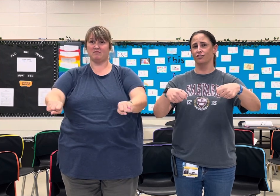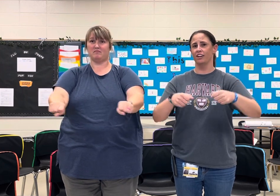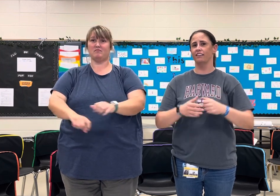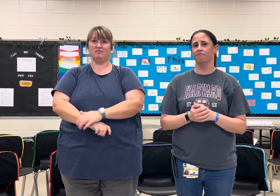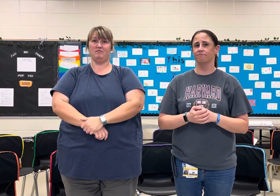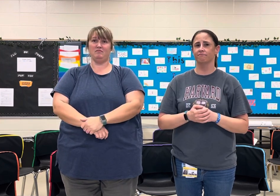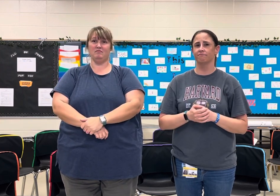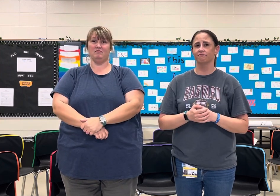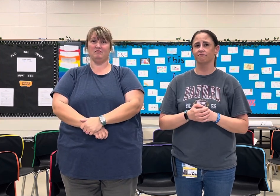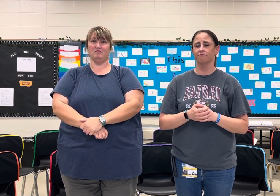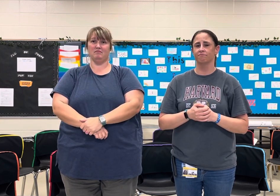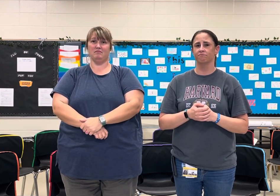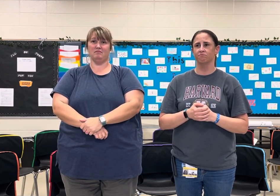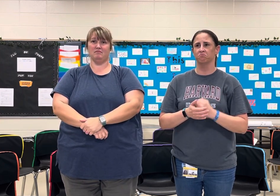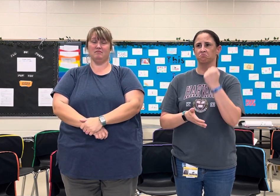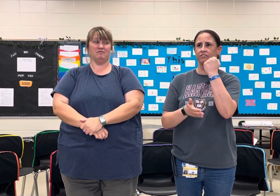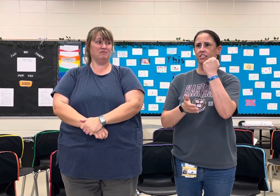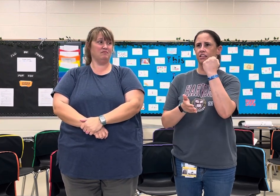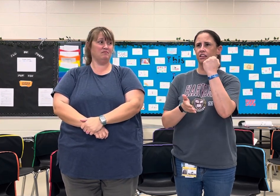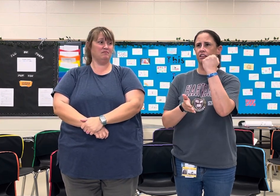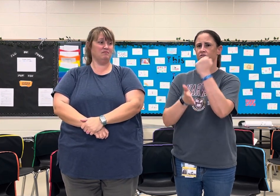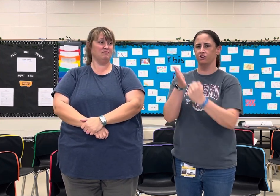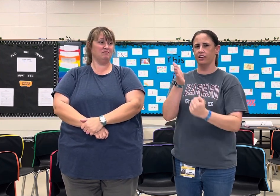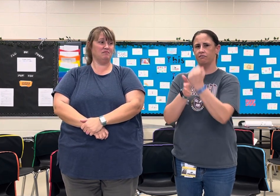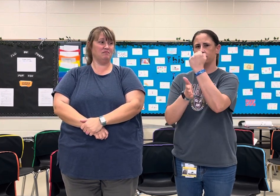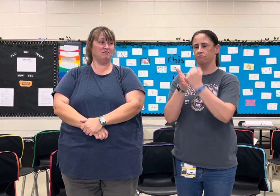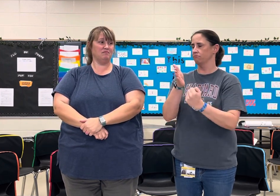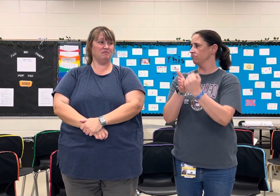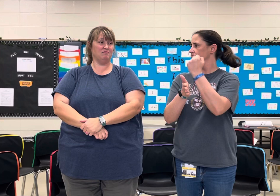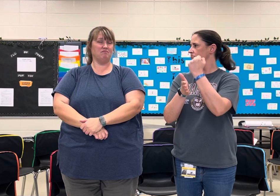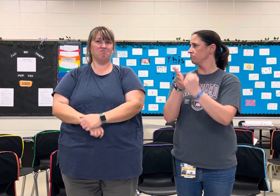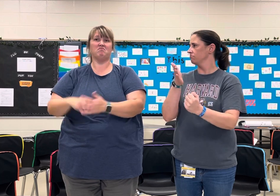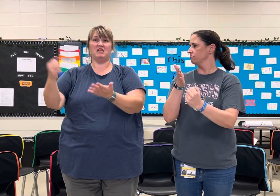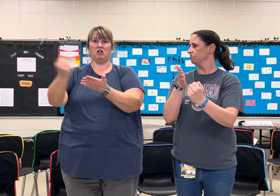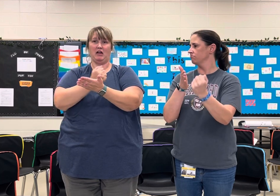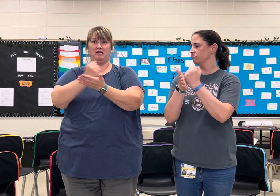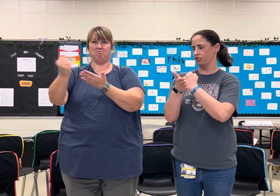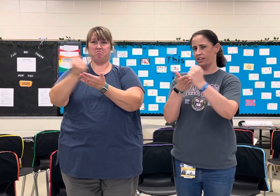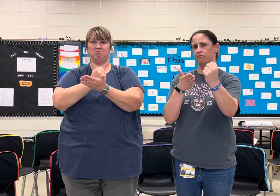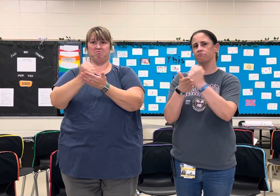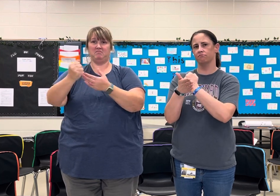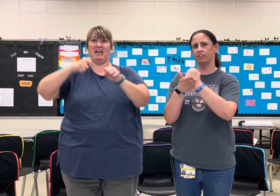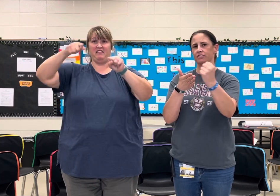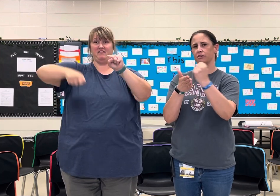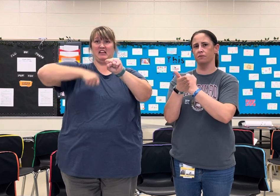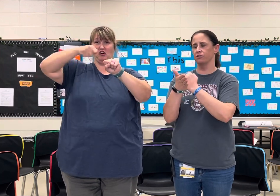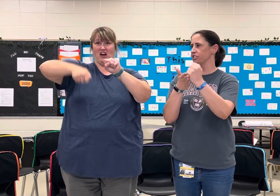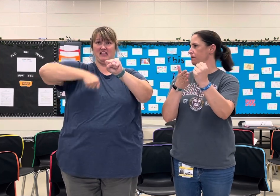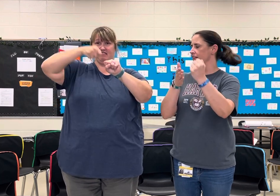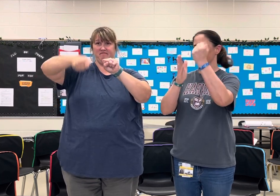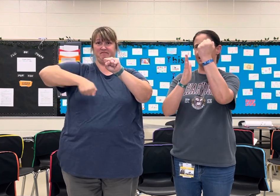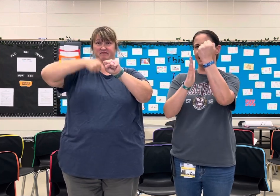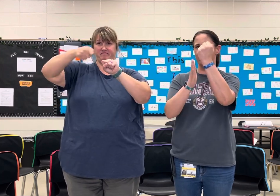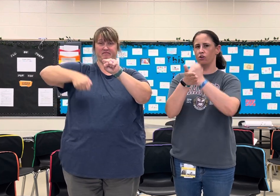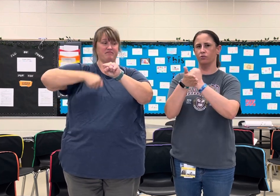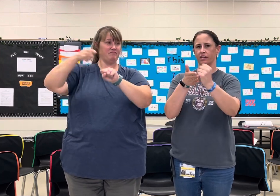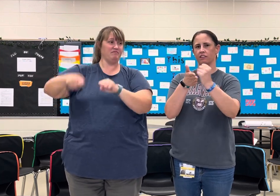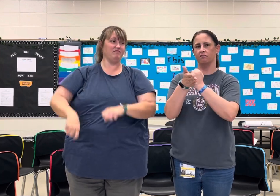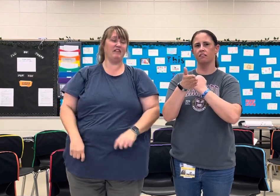Great. I've seen great. And great. Great. I've And seen I've it seen both, great. depending on like how you're holding it. Yeah, and I've